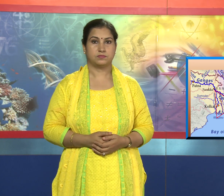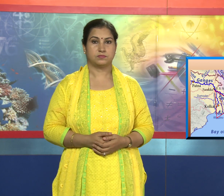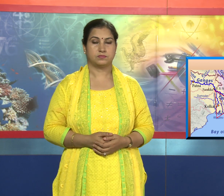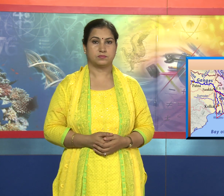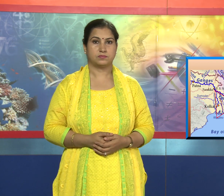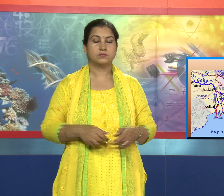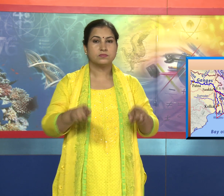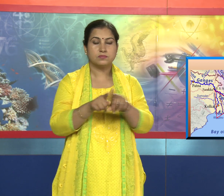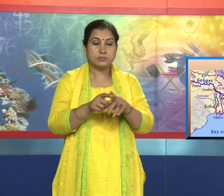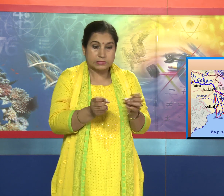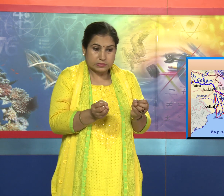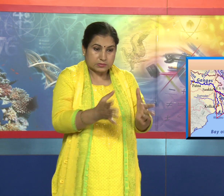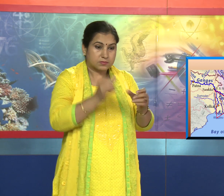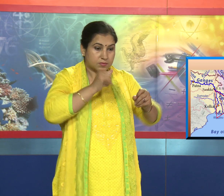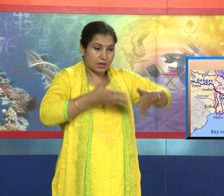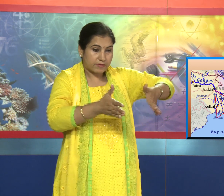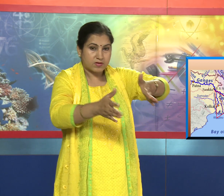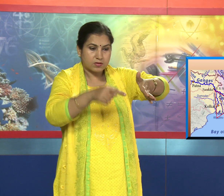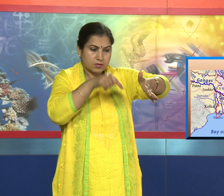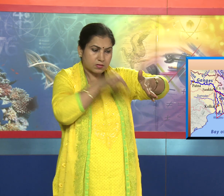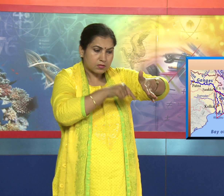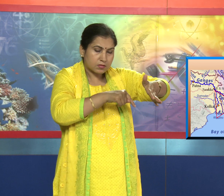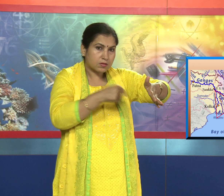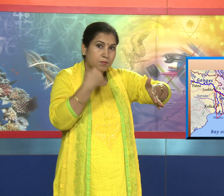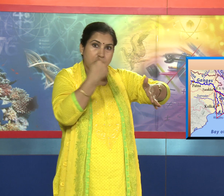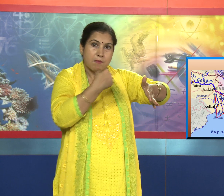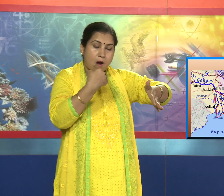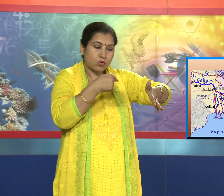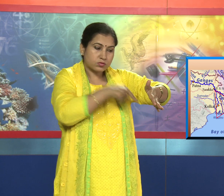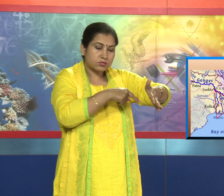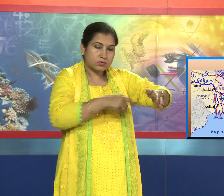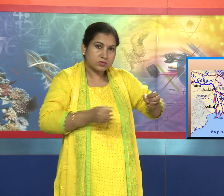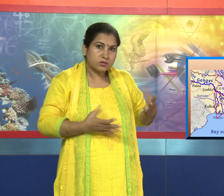mouth of a river is the place where it joins the sea.